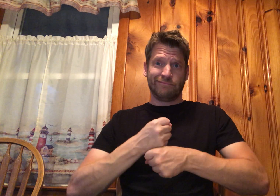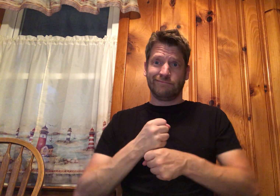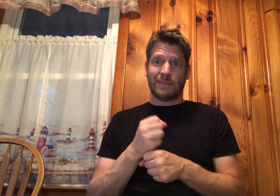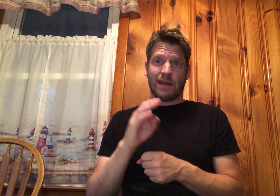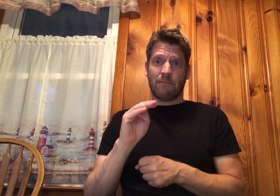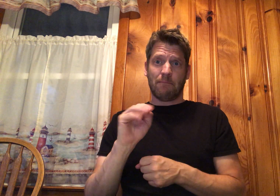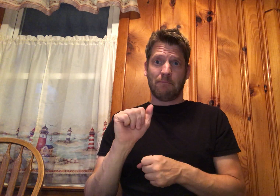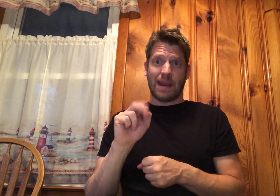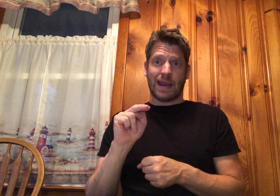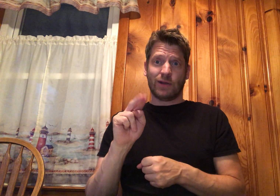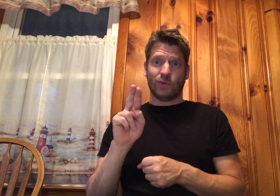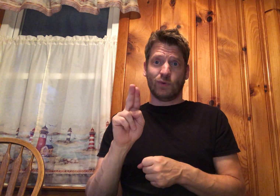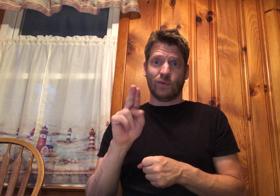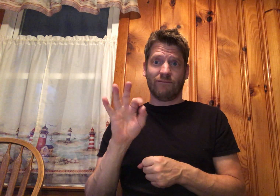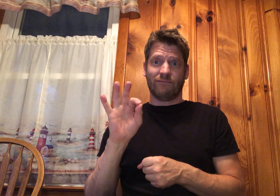is not